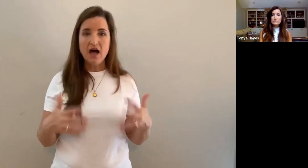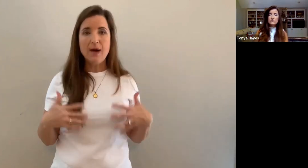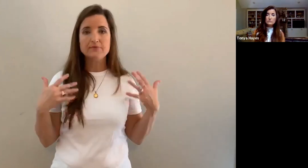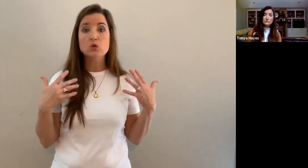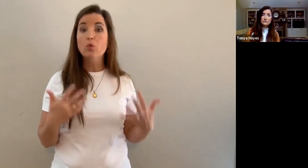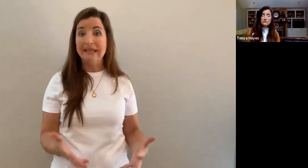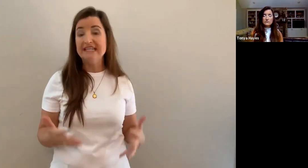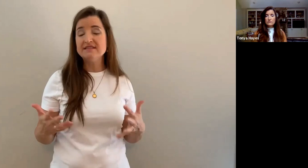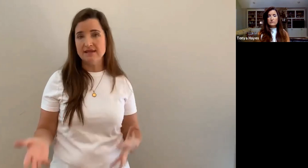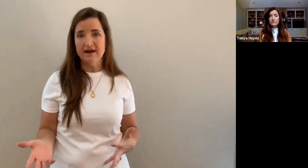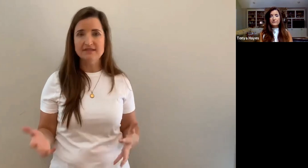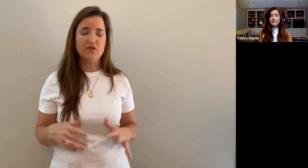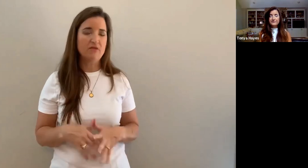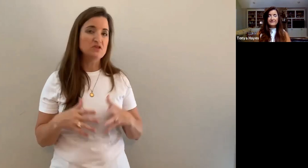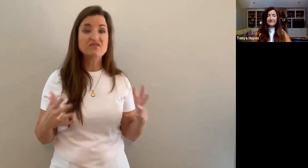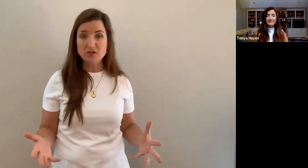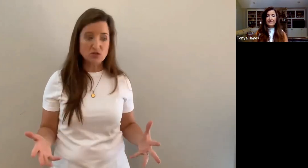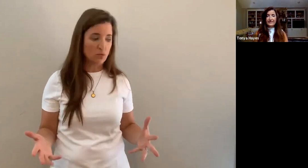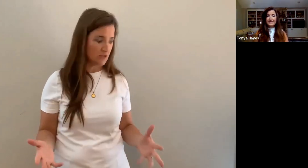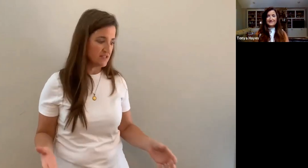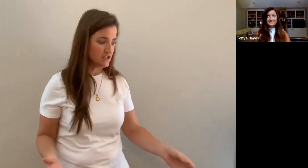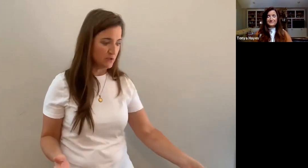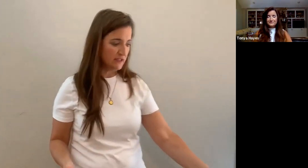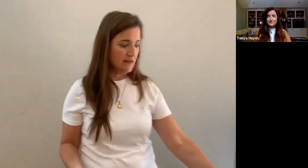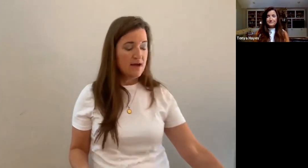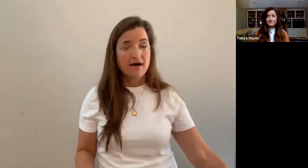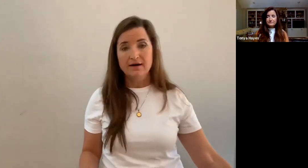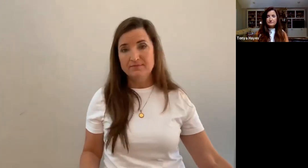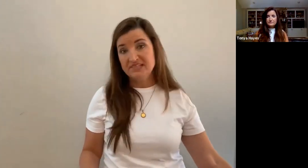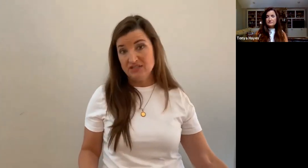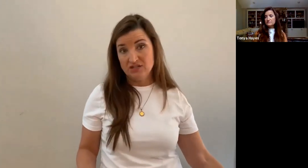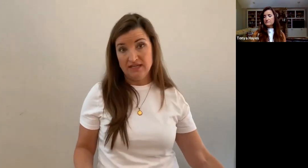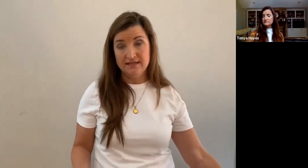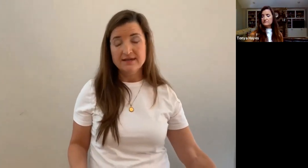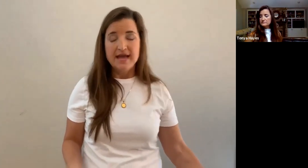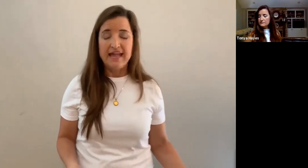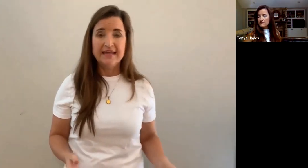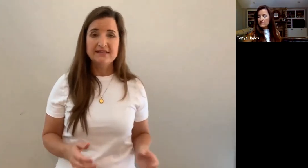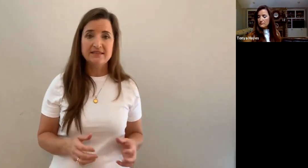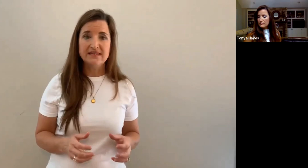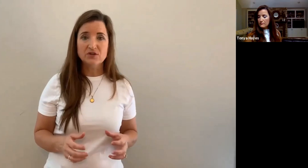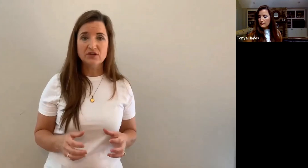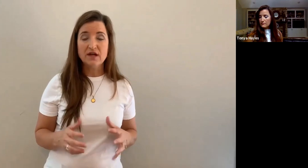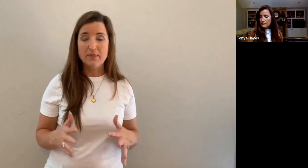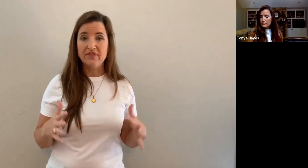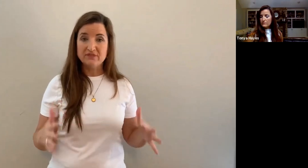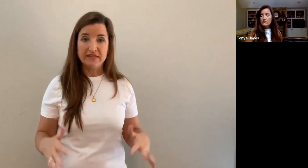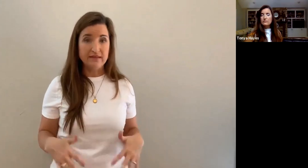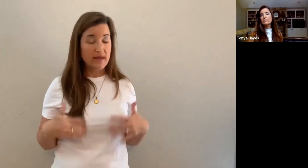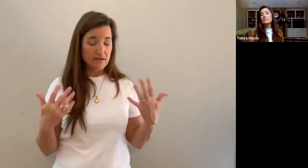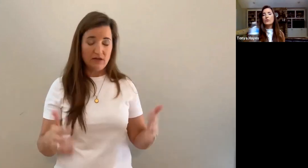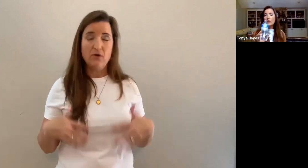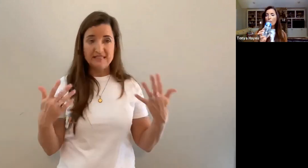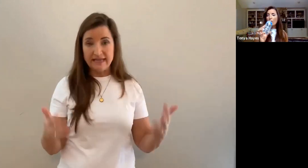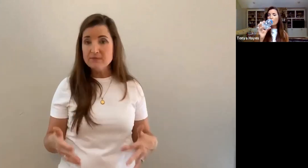of the top 20 signs that are the most functional words that you can teach a kid. And these are going to come up in their